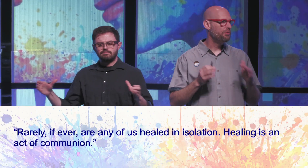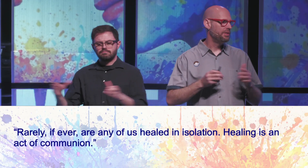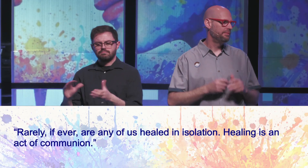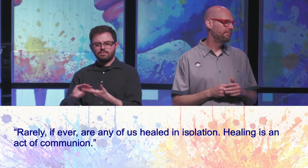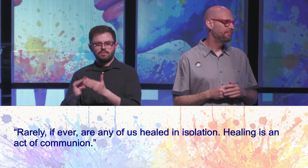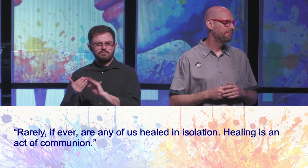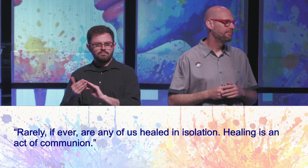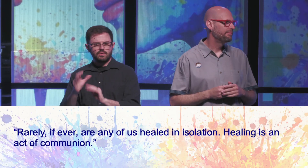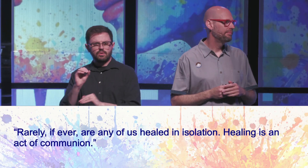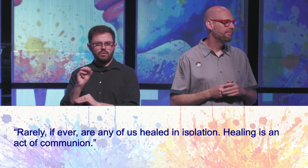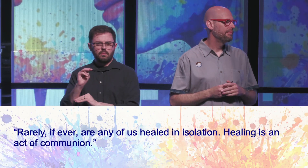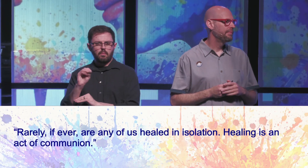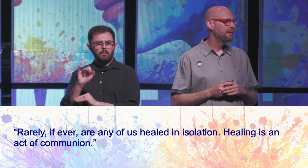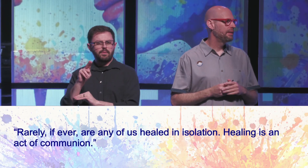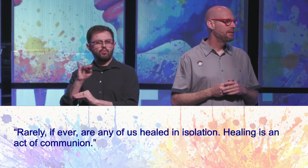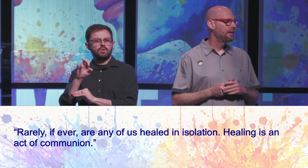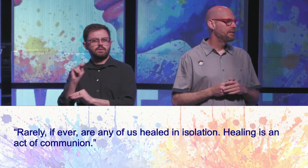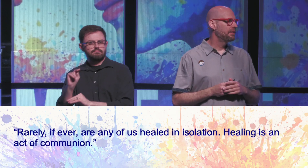Communion.